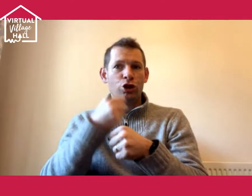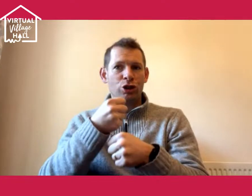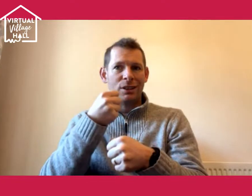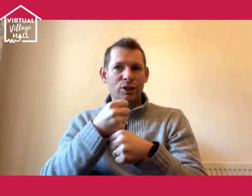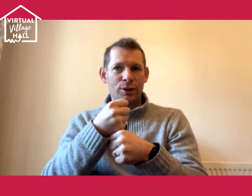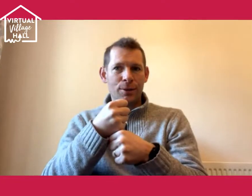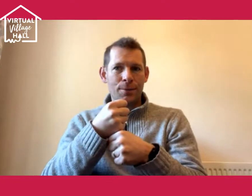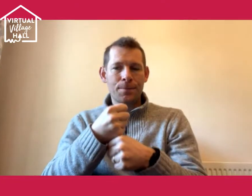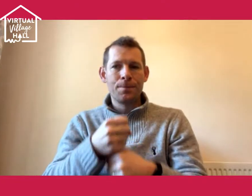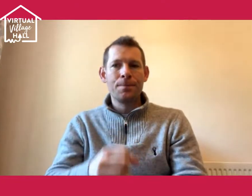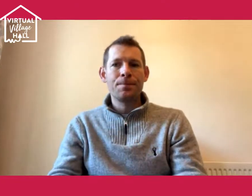and ginger.